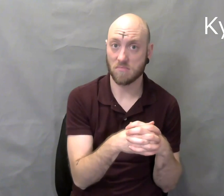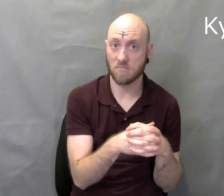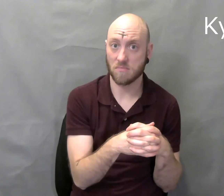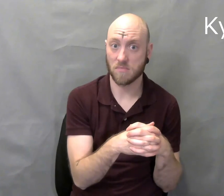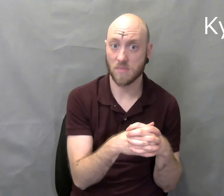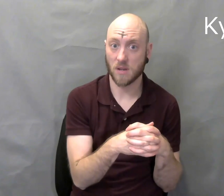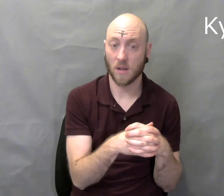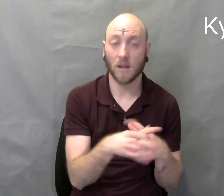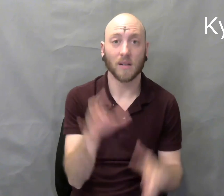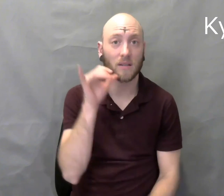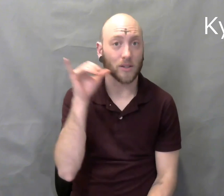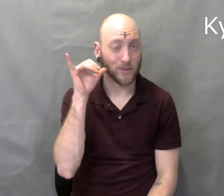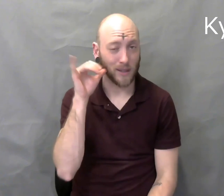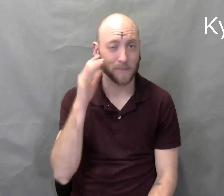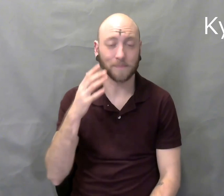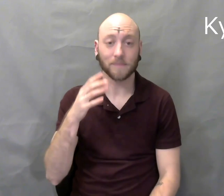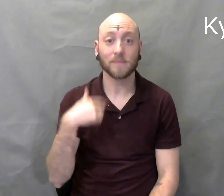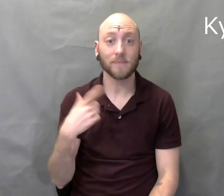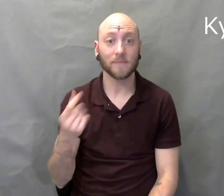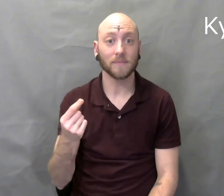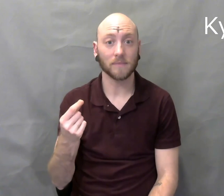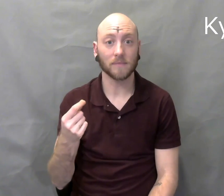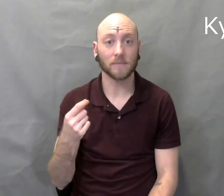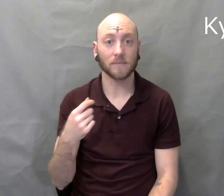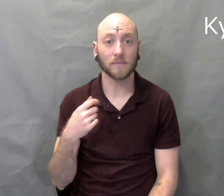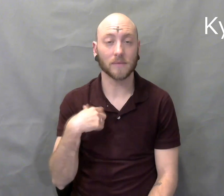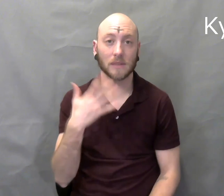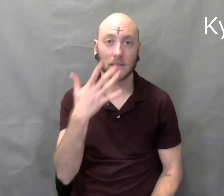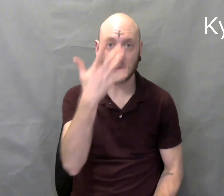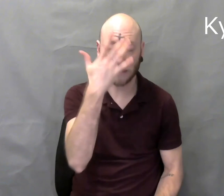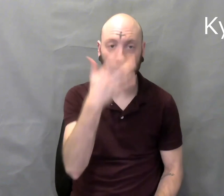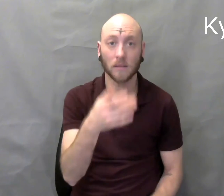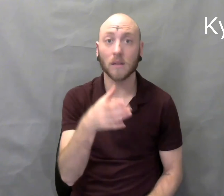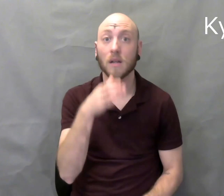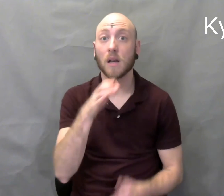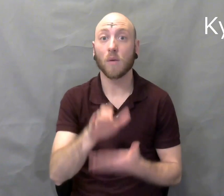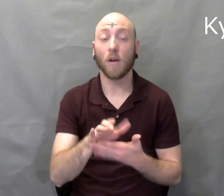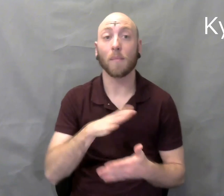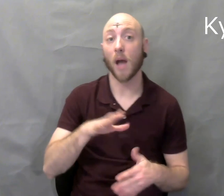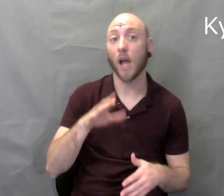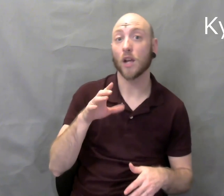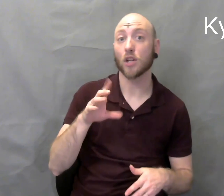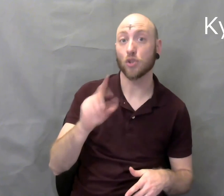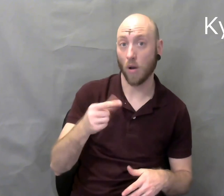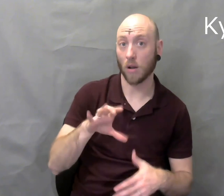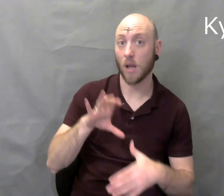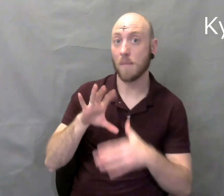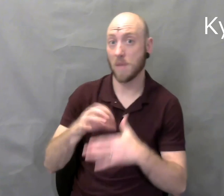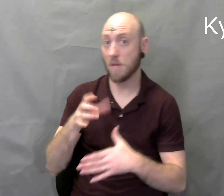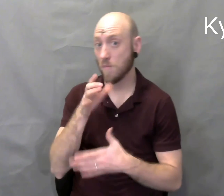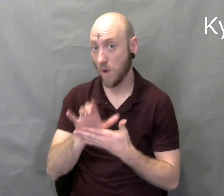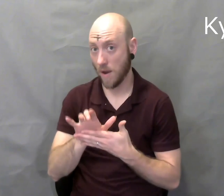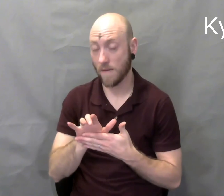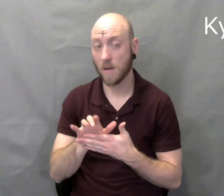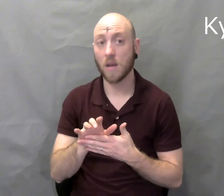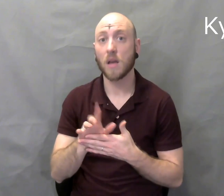My day yesterday consisted of me getting sick, my wife getting bit by my dog, and another sponsee telling me that he has cancer